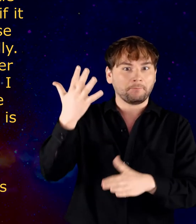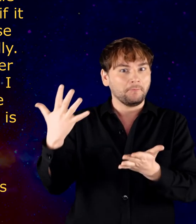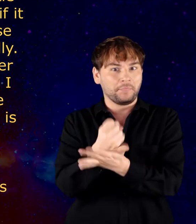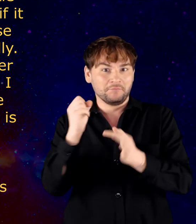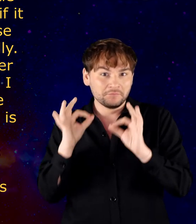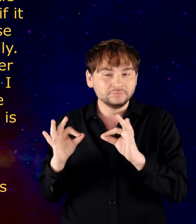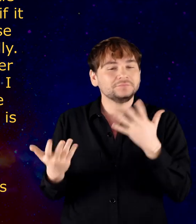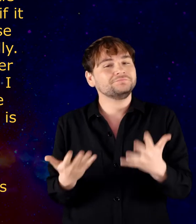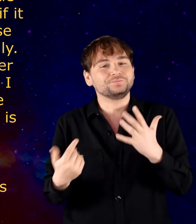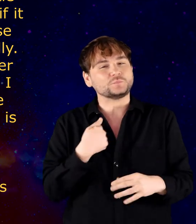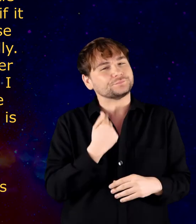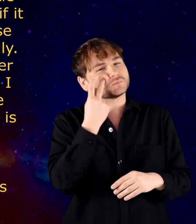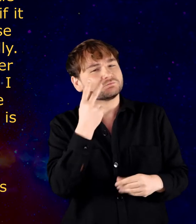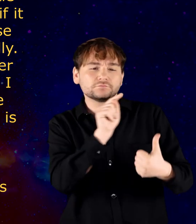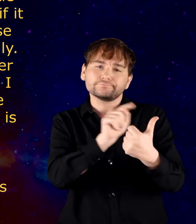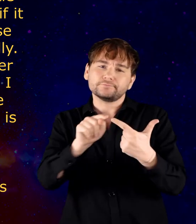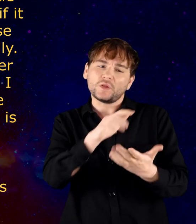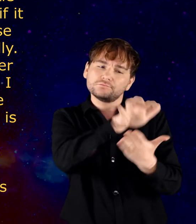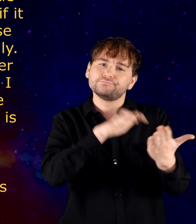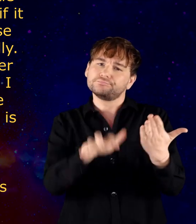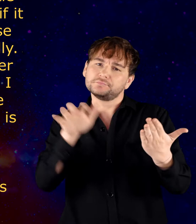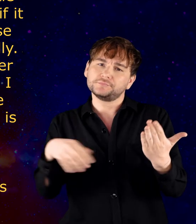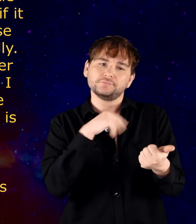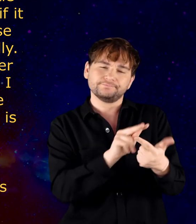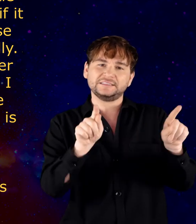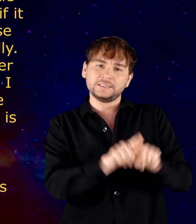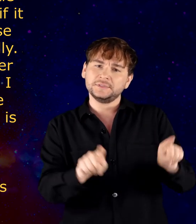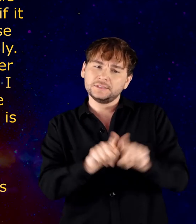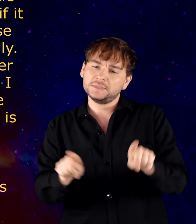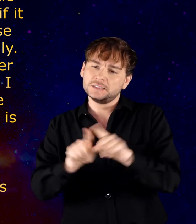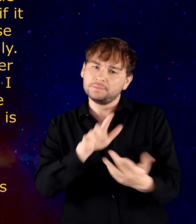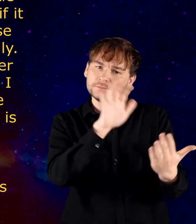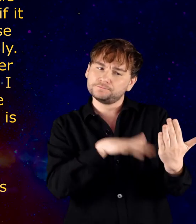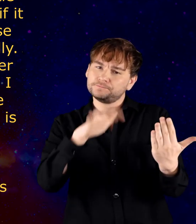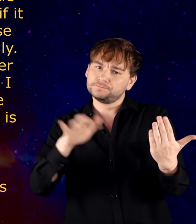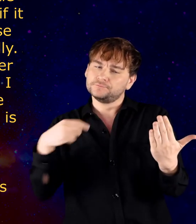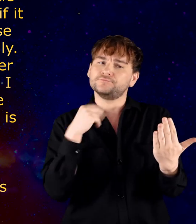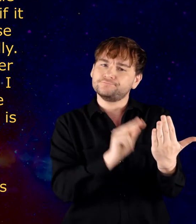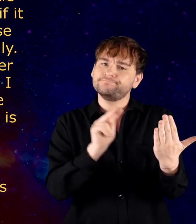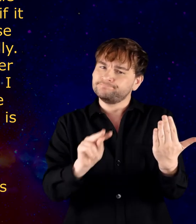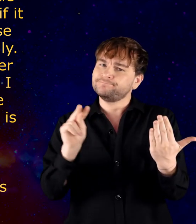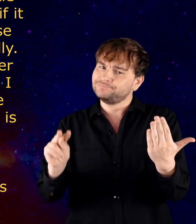reports a number of times, actually. It keeps on repeating itself.